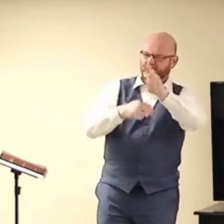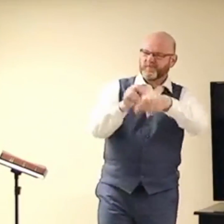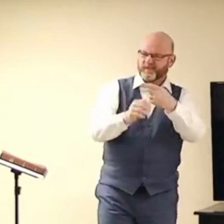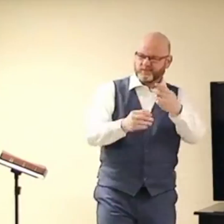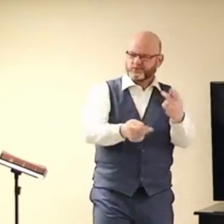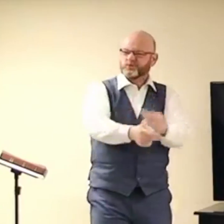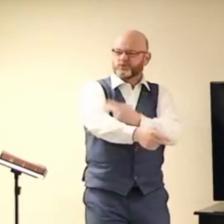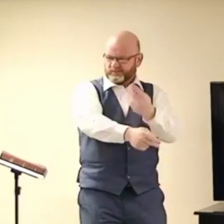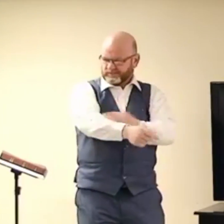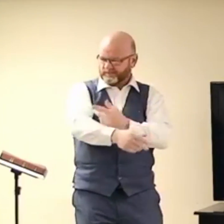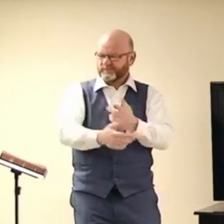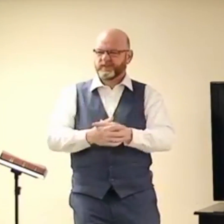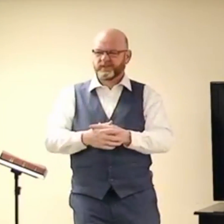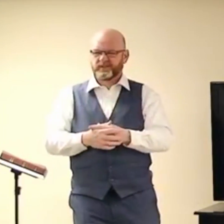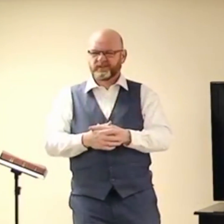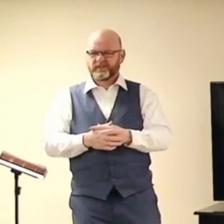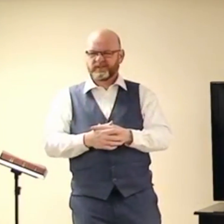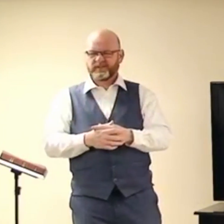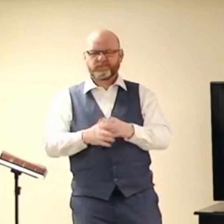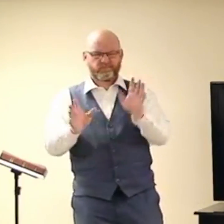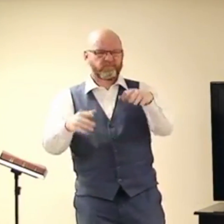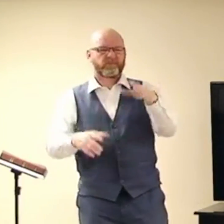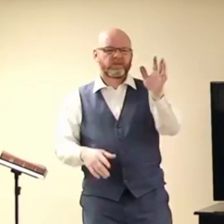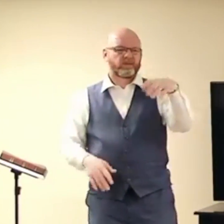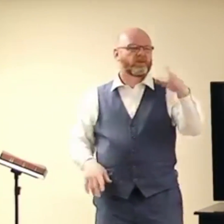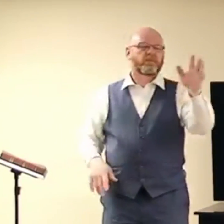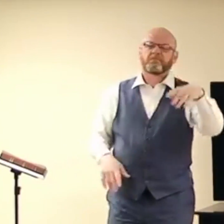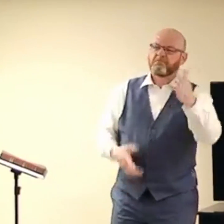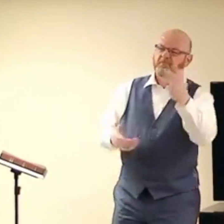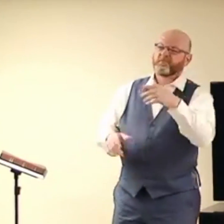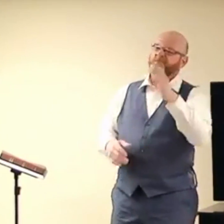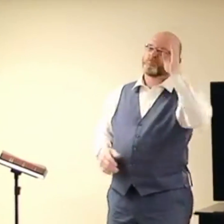It's interesting thing about sheep.